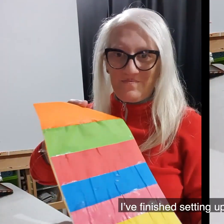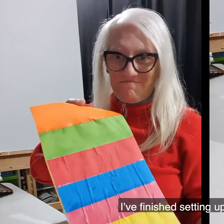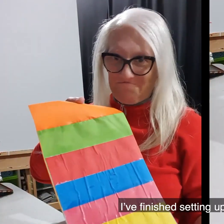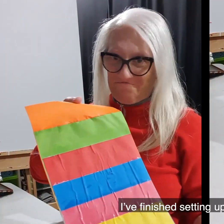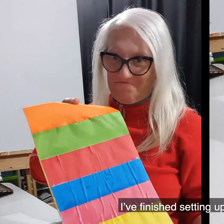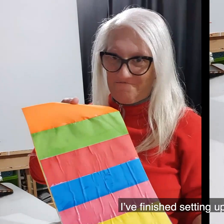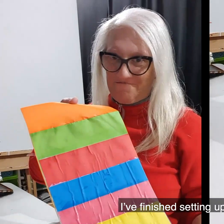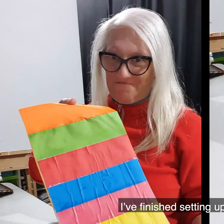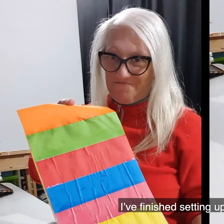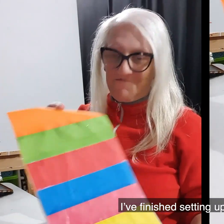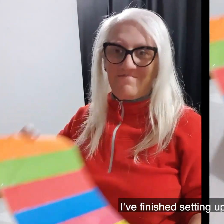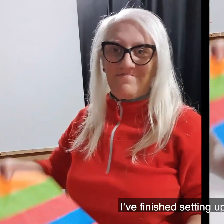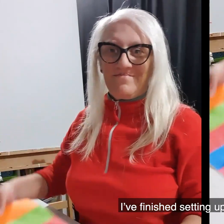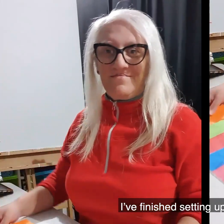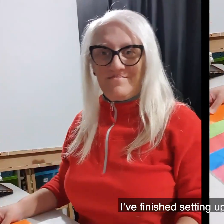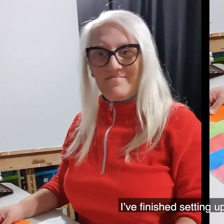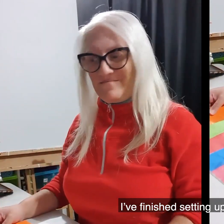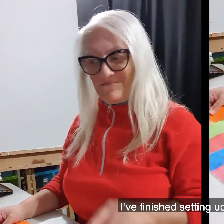I've finished setting up the third one.